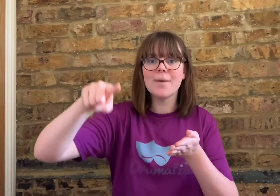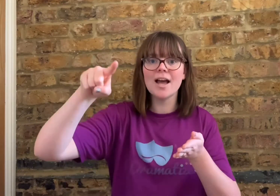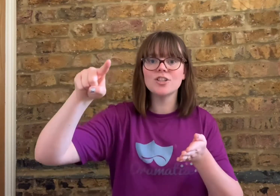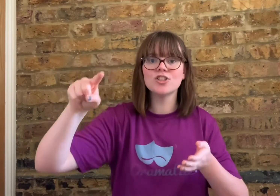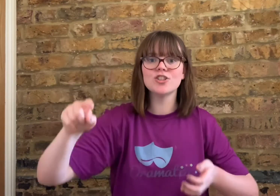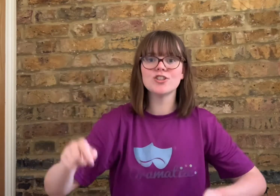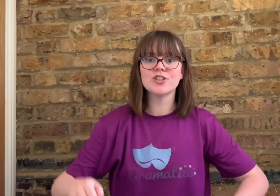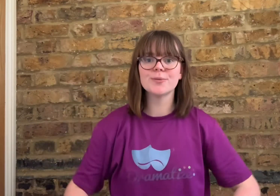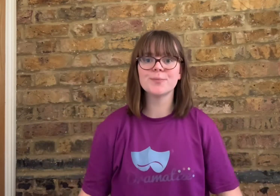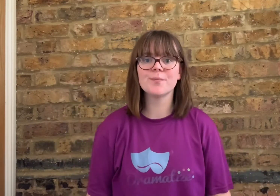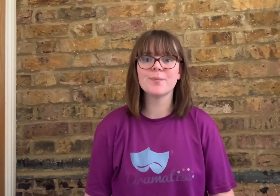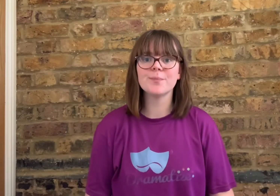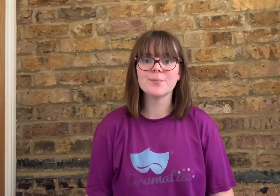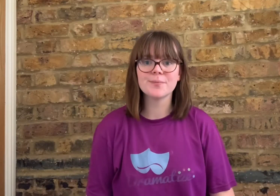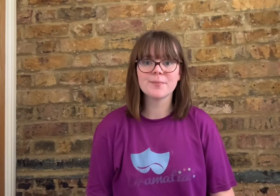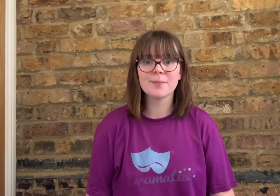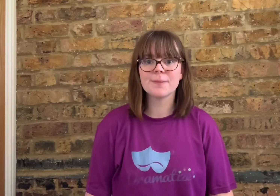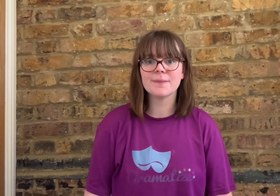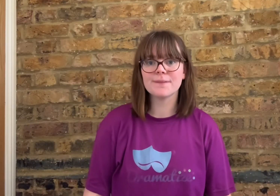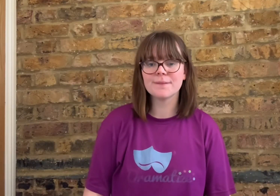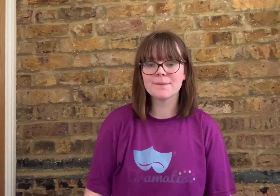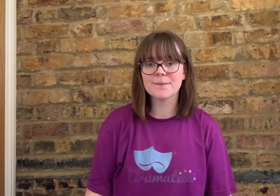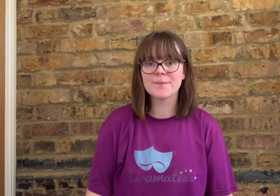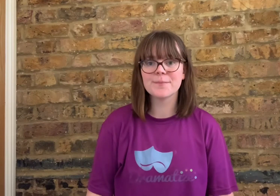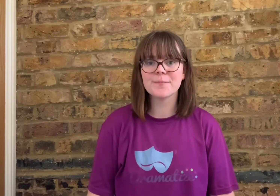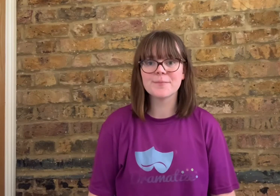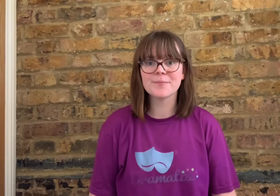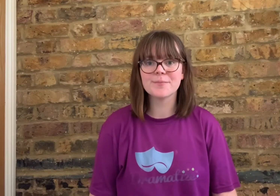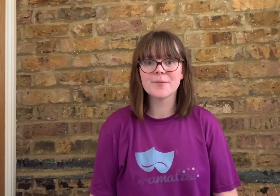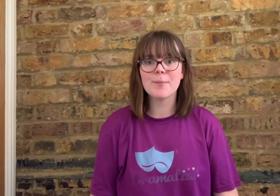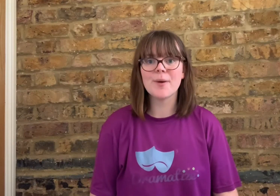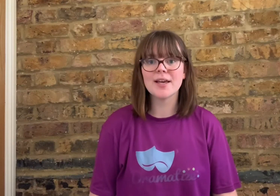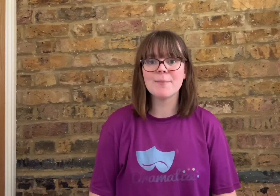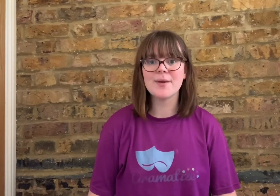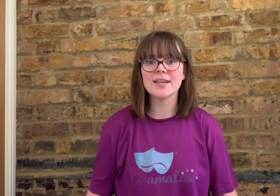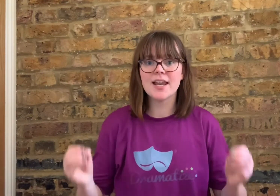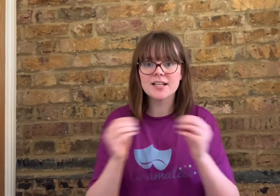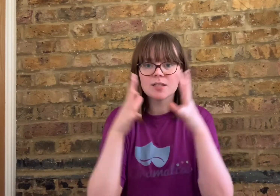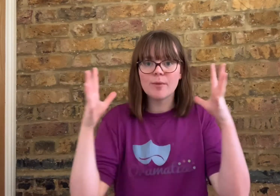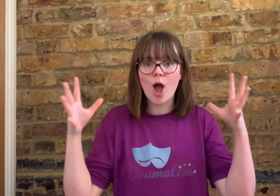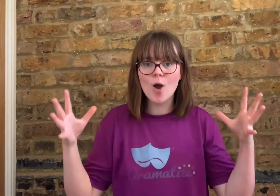match, but I can make it explode.